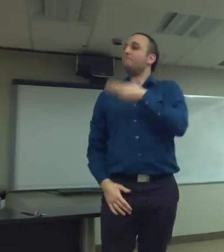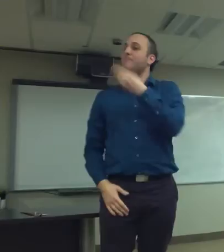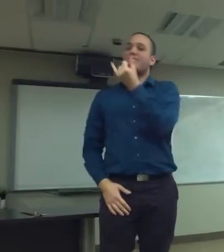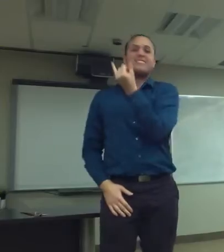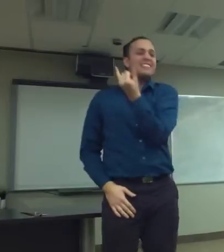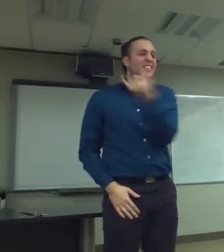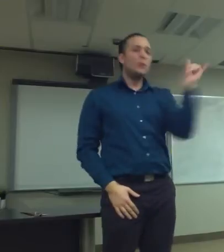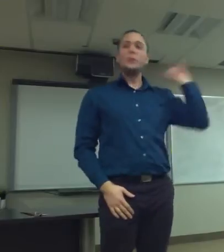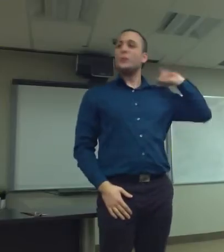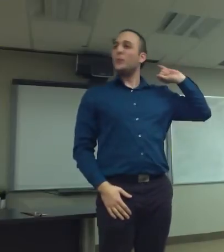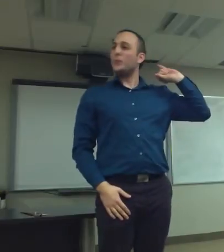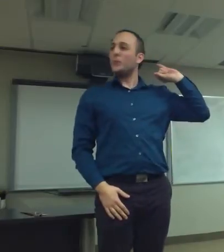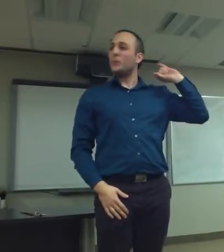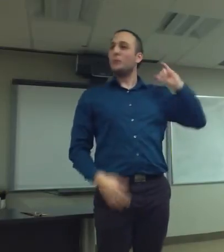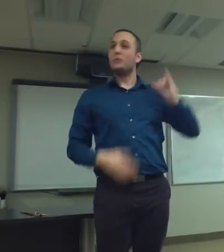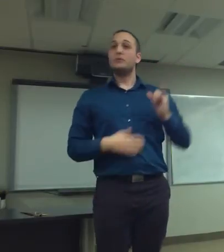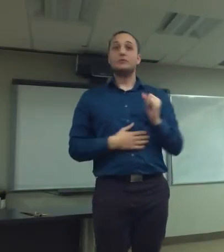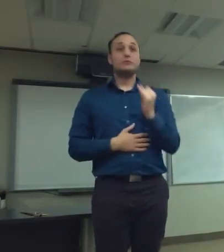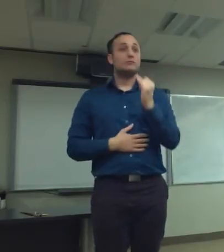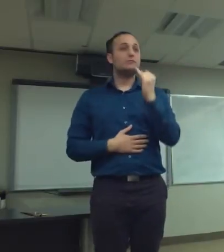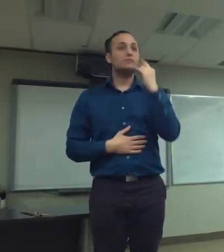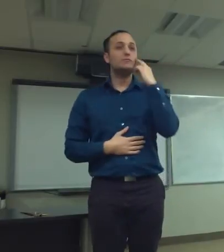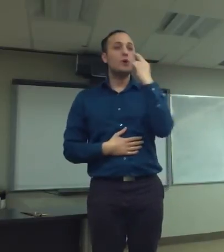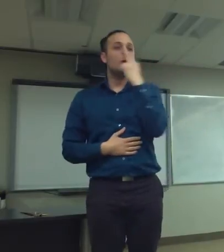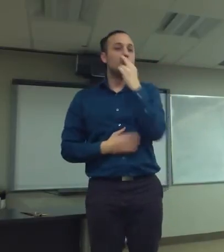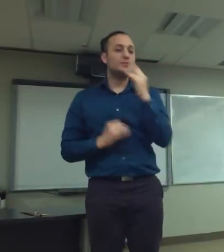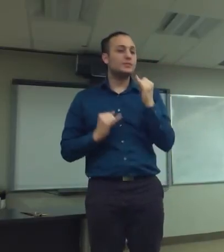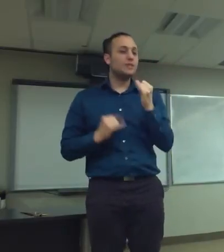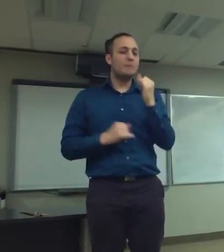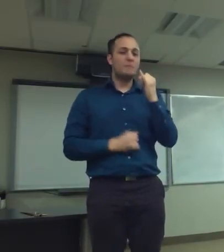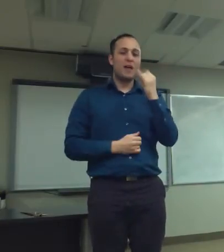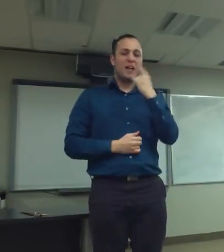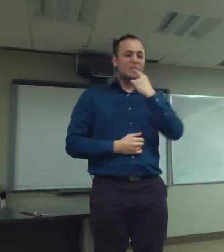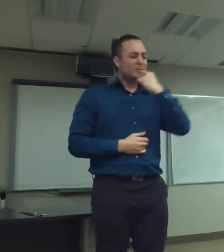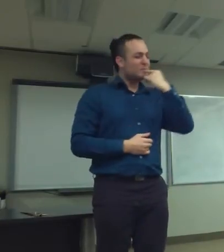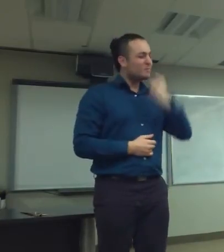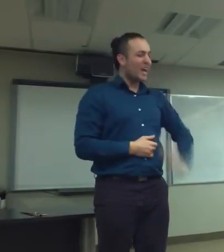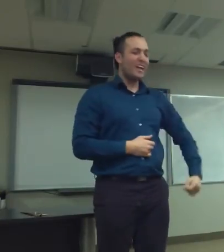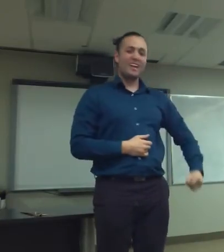and roses that were redder than roses,